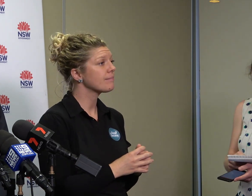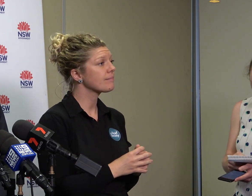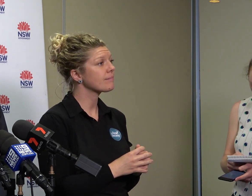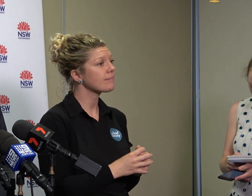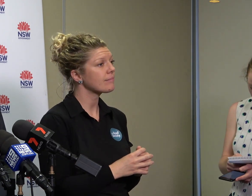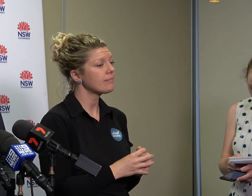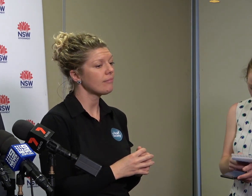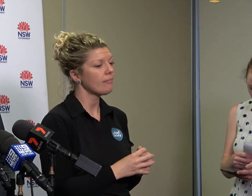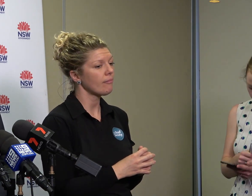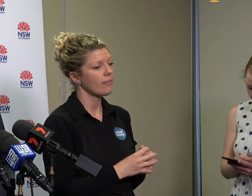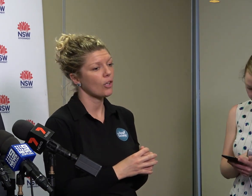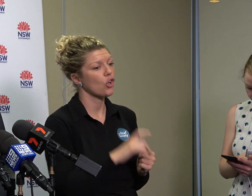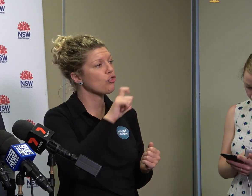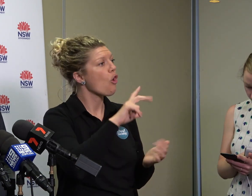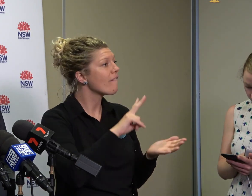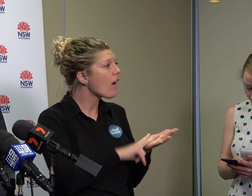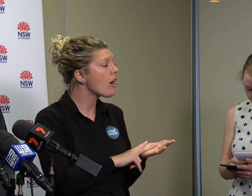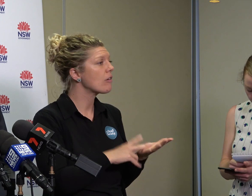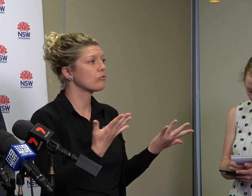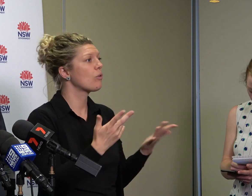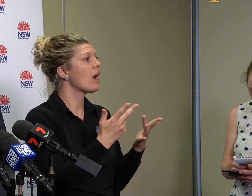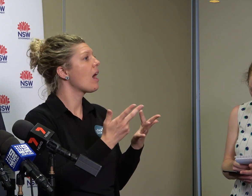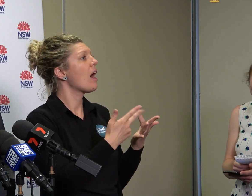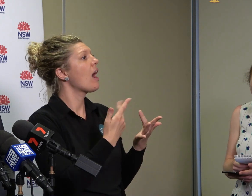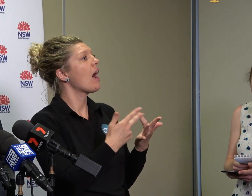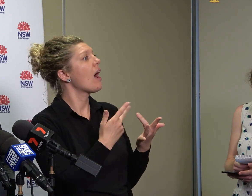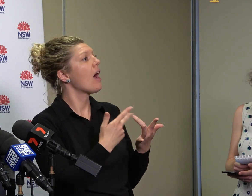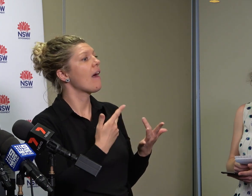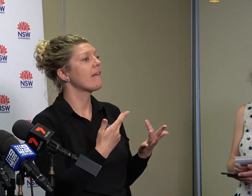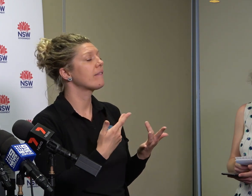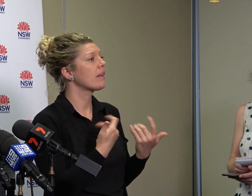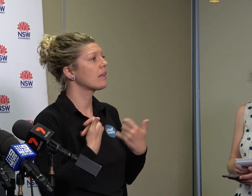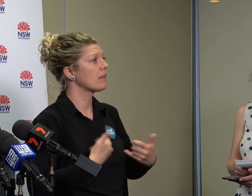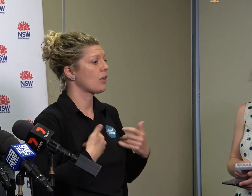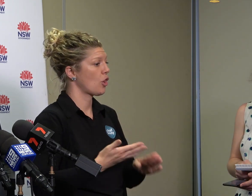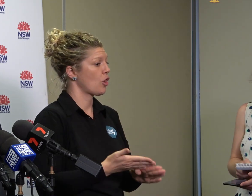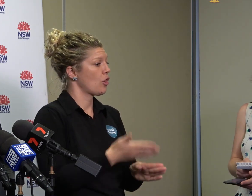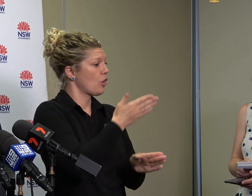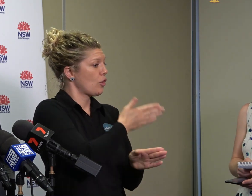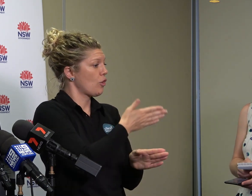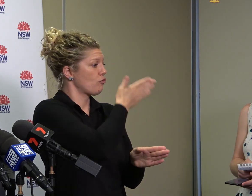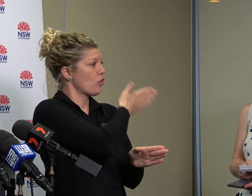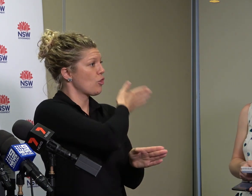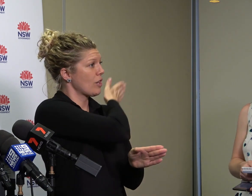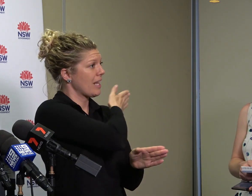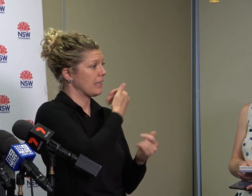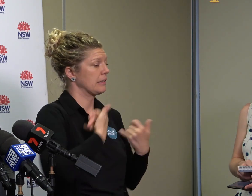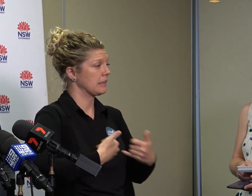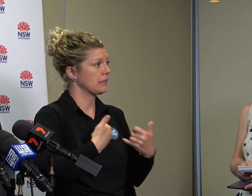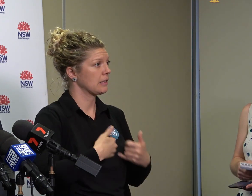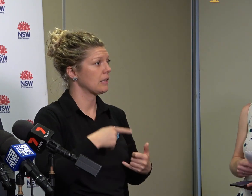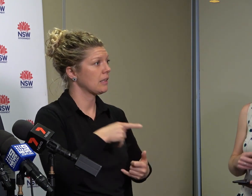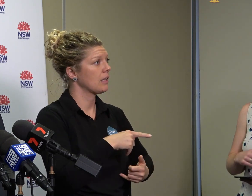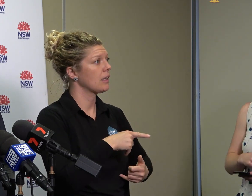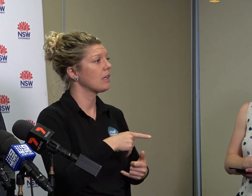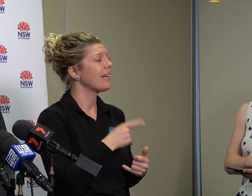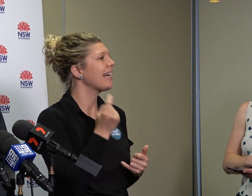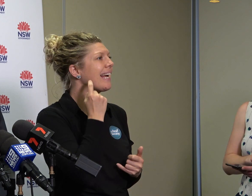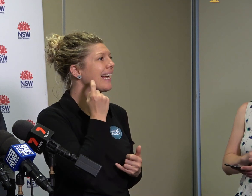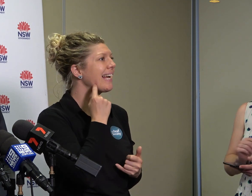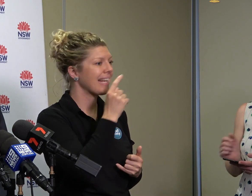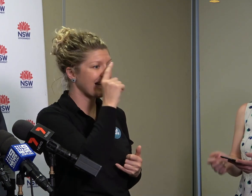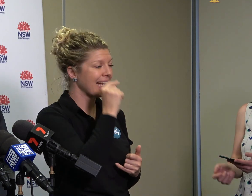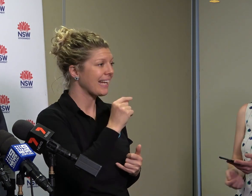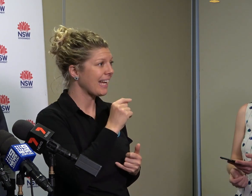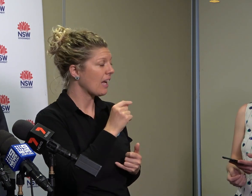that COVID-19, as with other coronaviruses, well in fact it was off the earlier coronaviruses, are capable of existing on